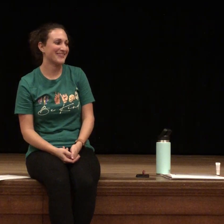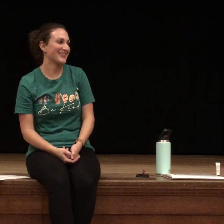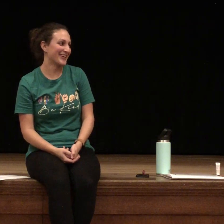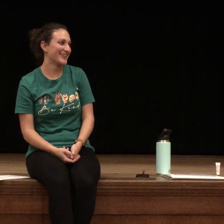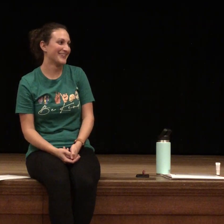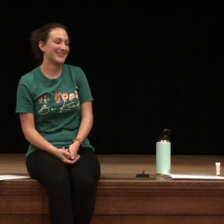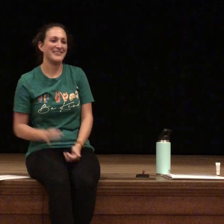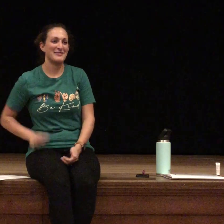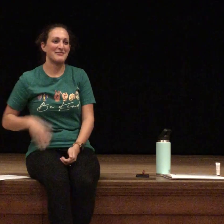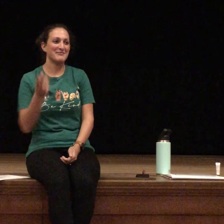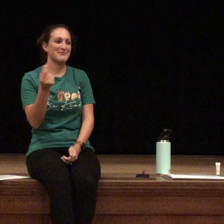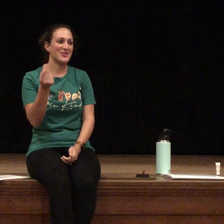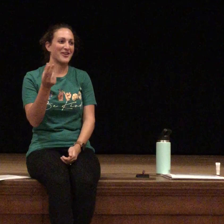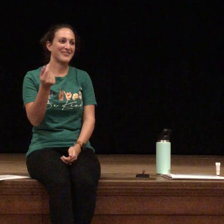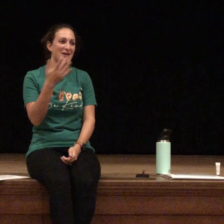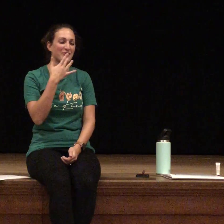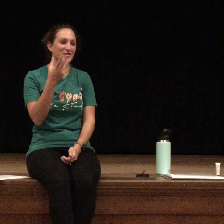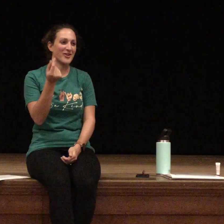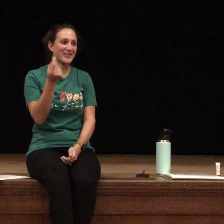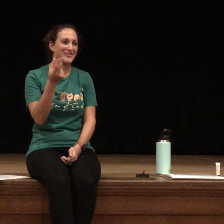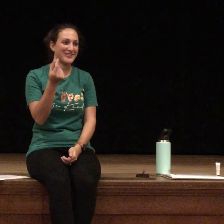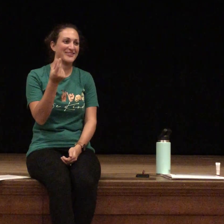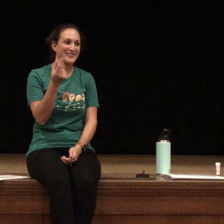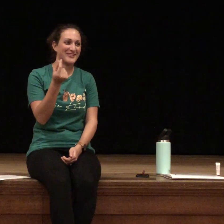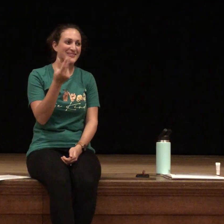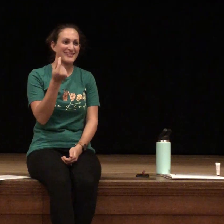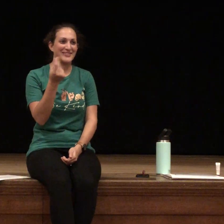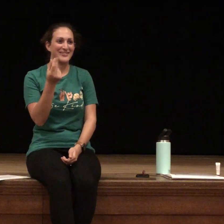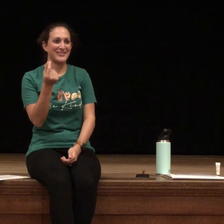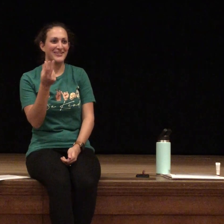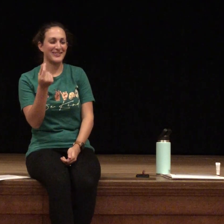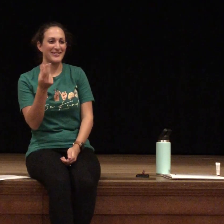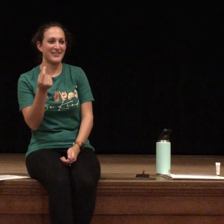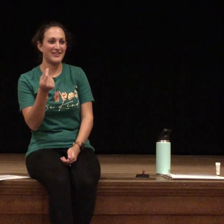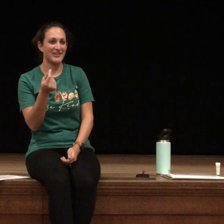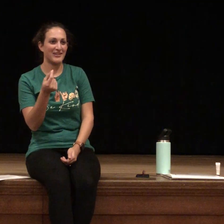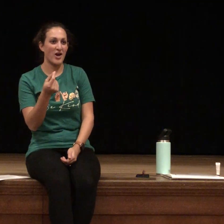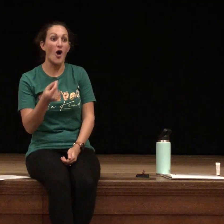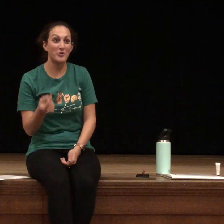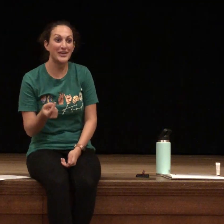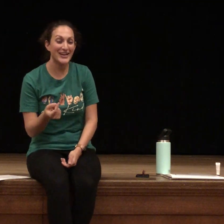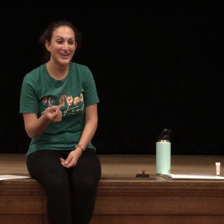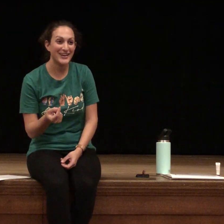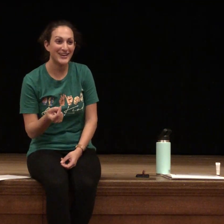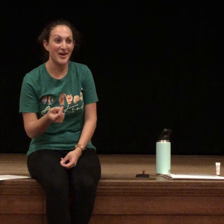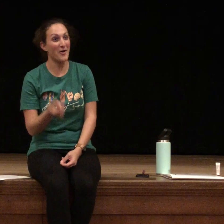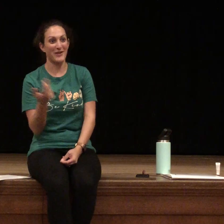Yeah? Dog. I prefer dog. I asked you a question, do you want a cat? Oh, you did? Yeah. Oh, I You didn't want